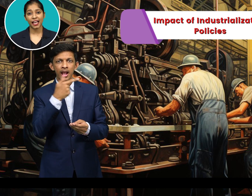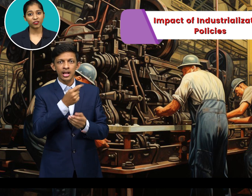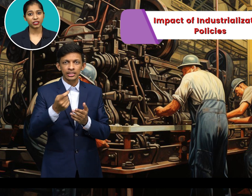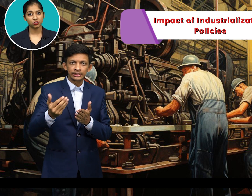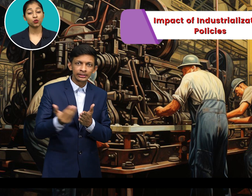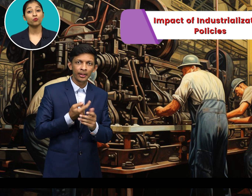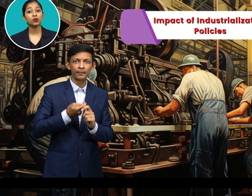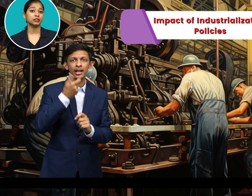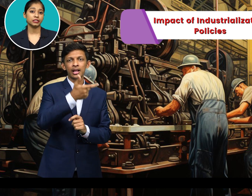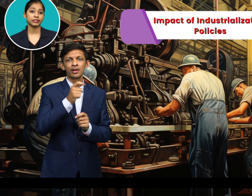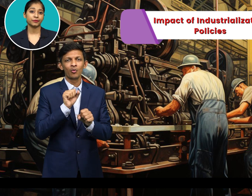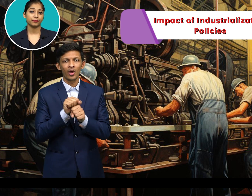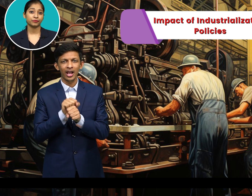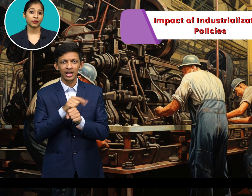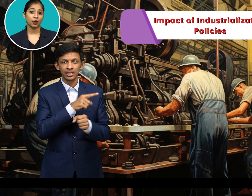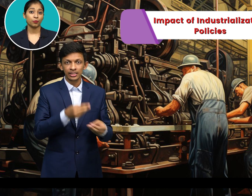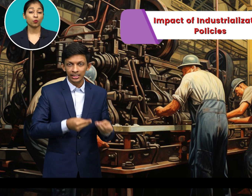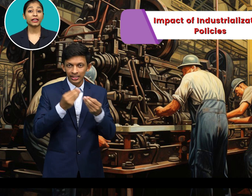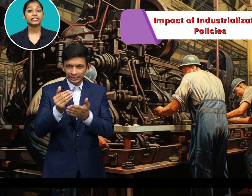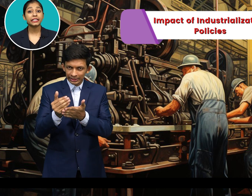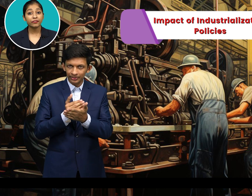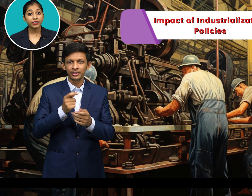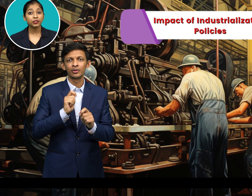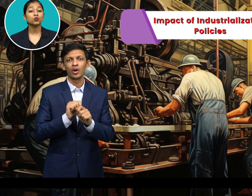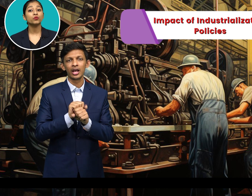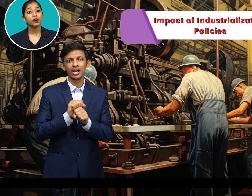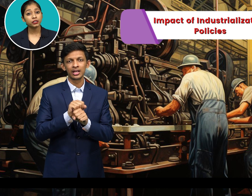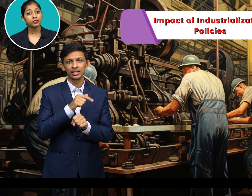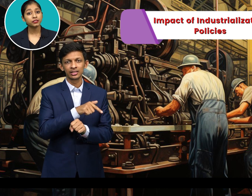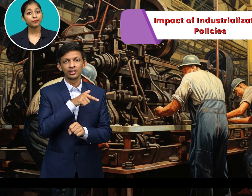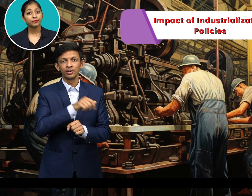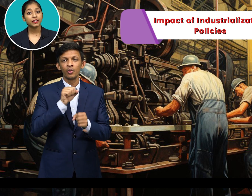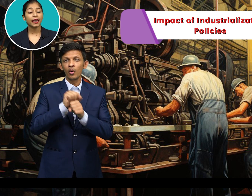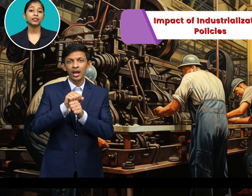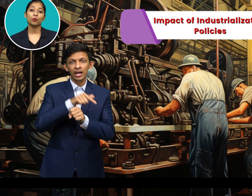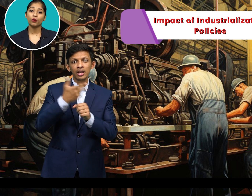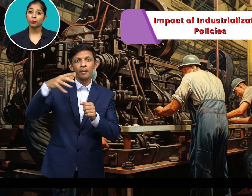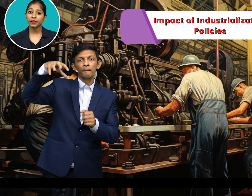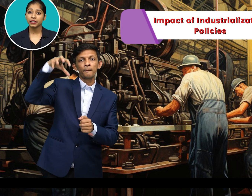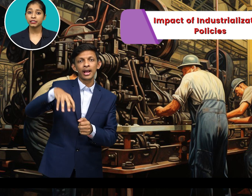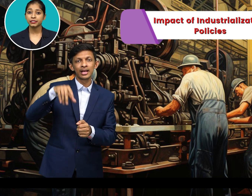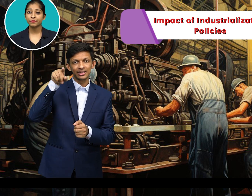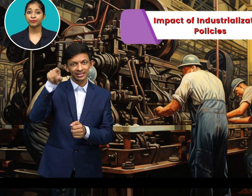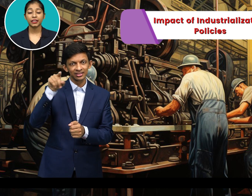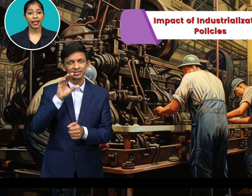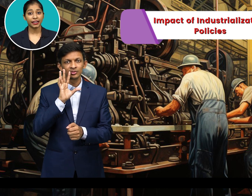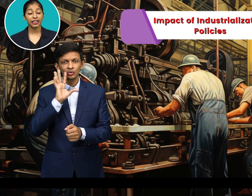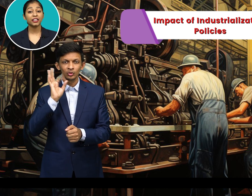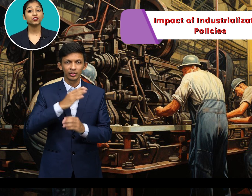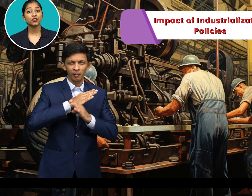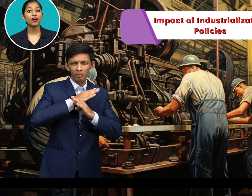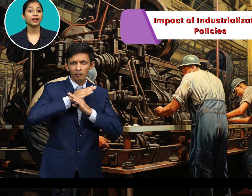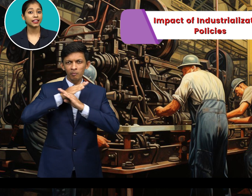better salaries to workers, provide safety to workers at the workplace,